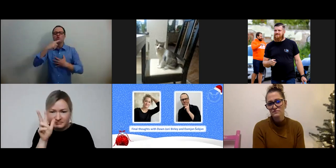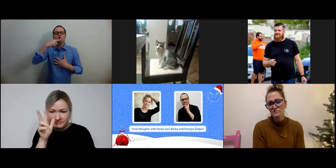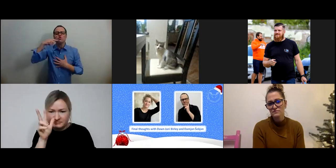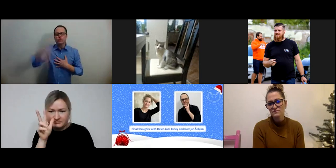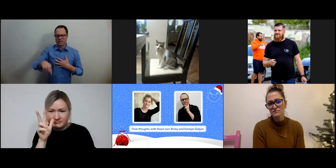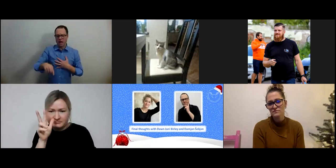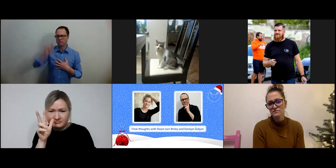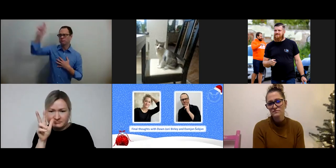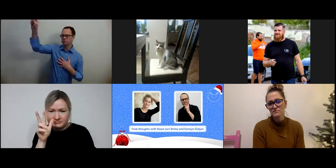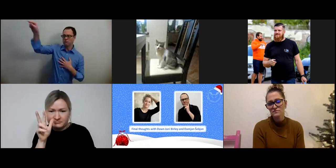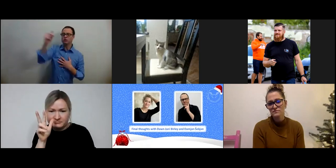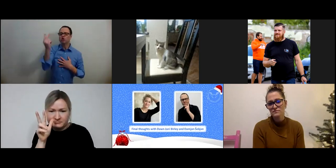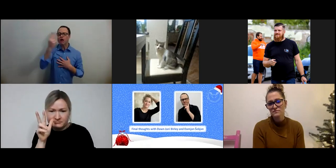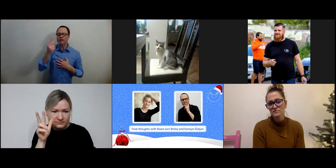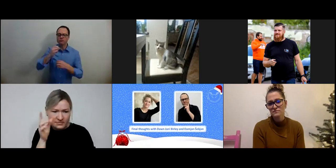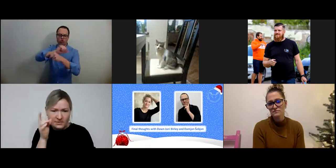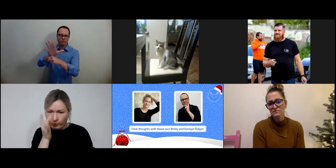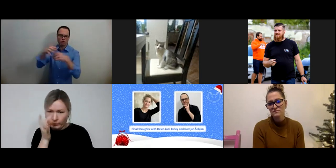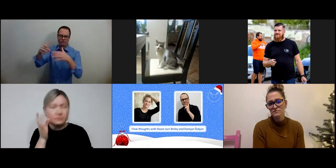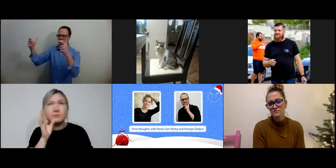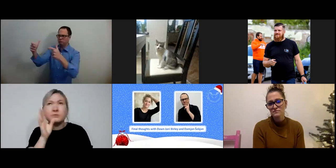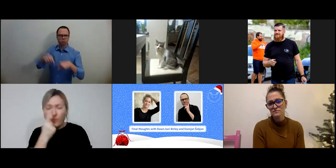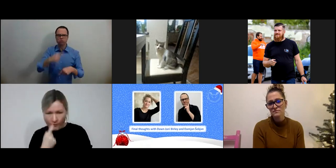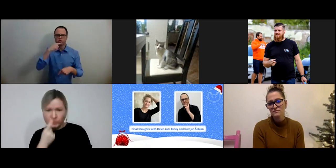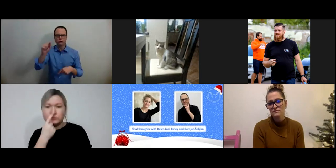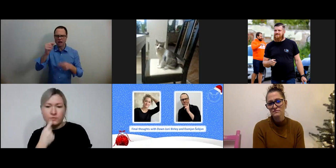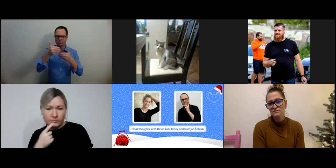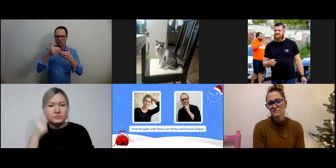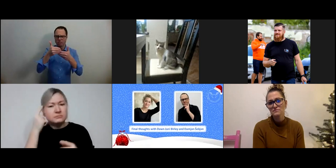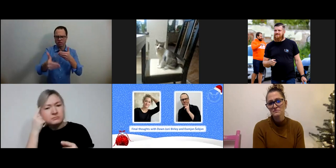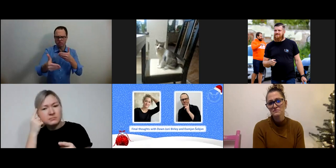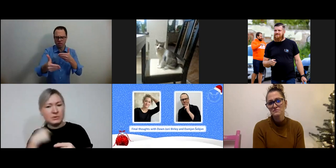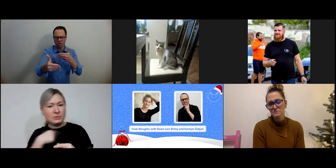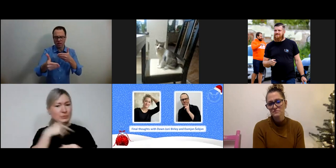to communicate with others.